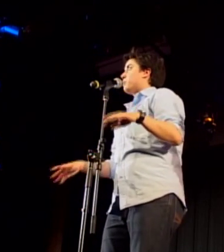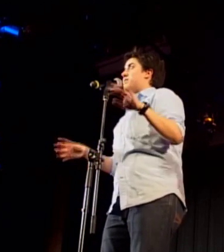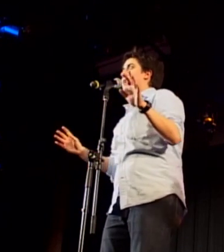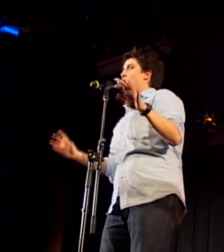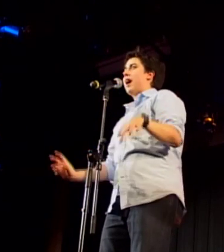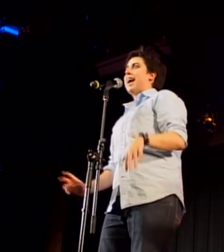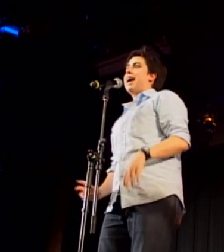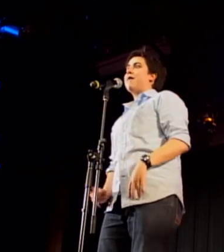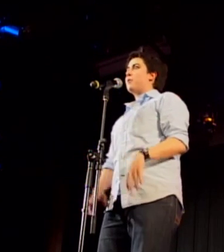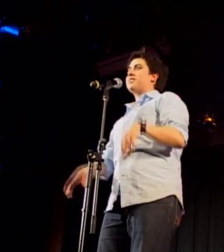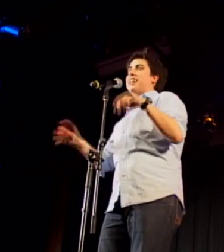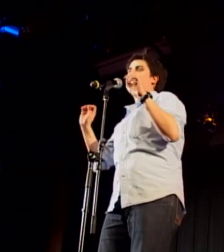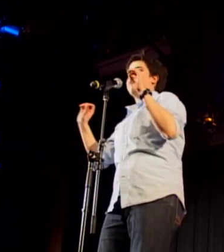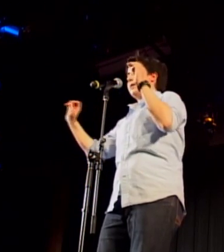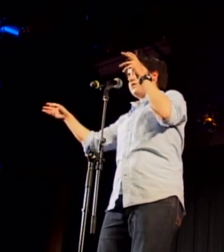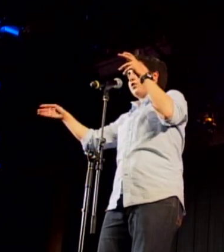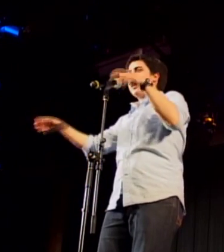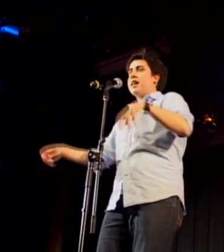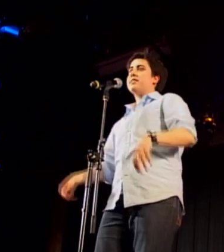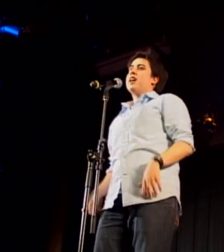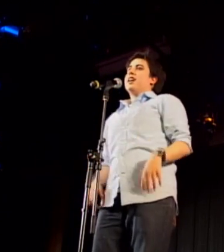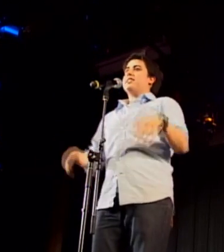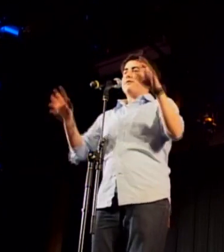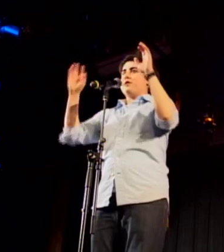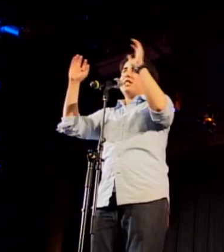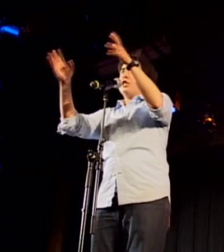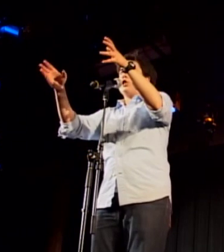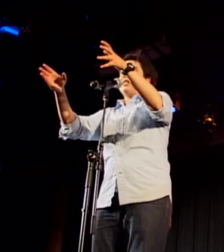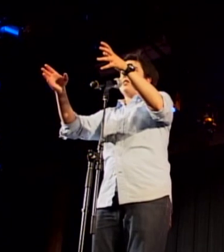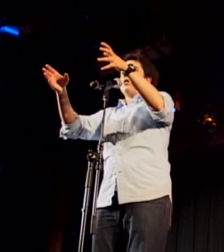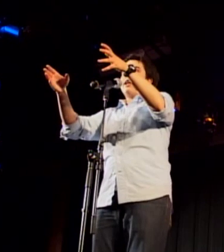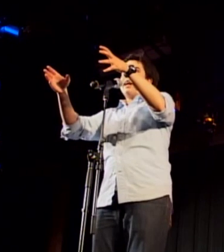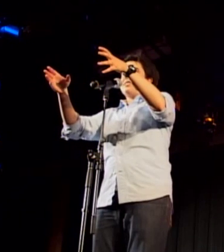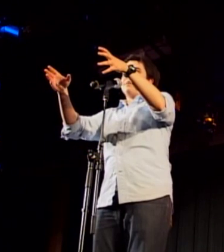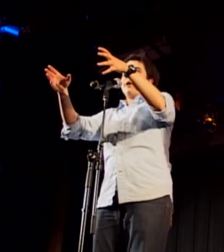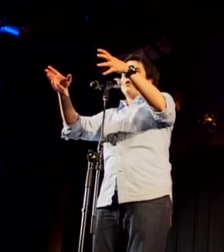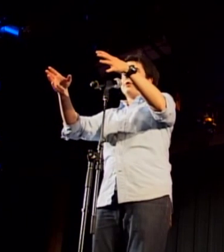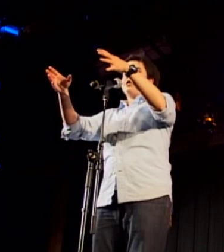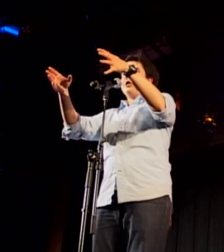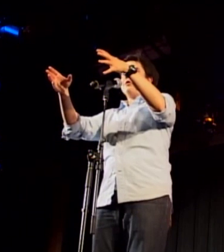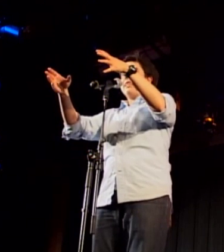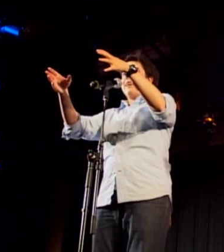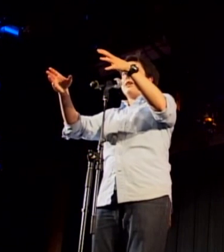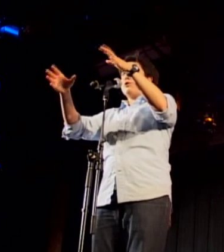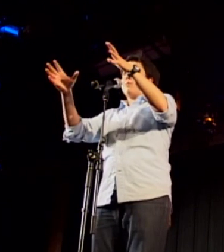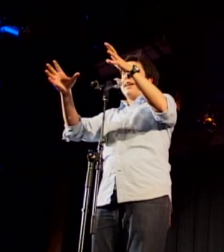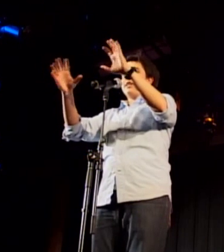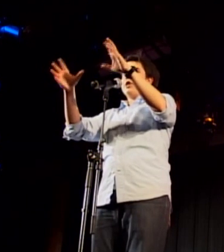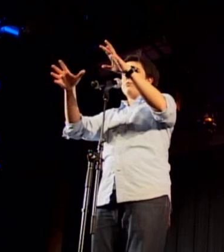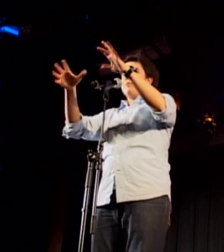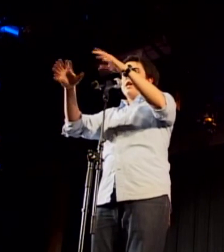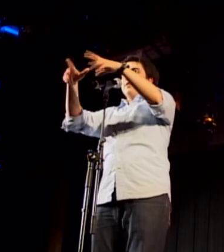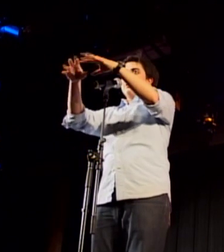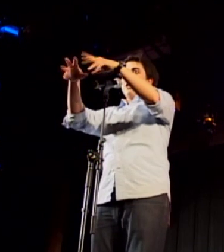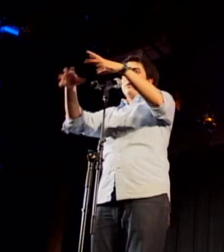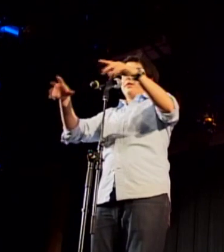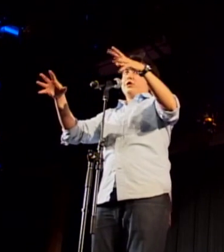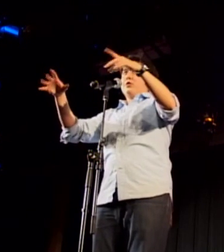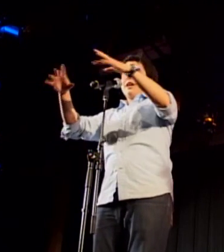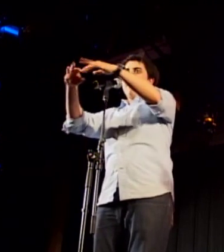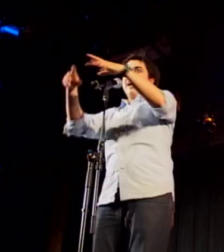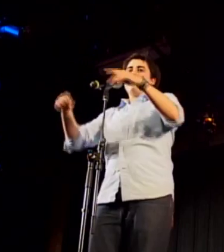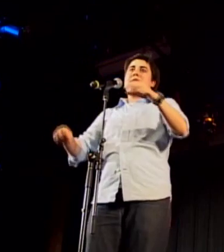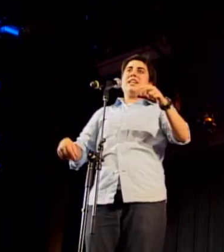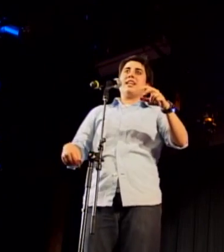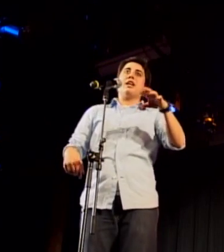the deaf people. Same way. Everyone's got a deaf best friend, a deaf teacher that's in their class, it's the parent of their student that they have to have a dramatic, little talk